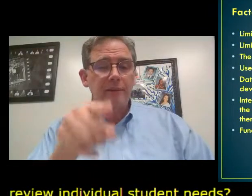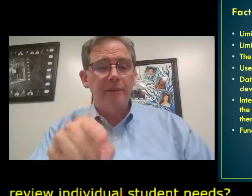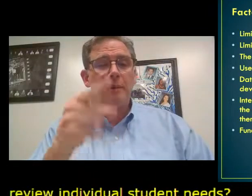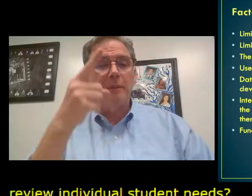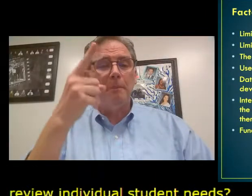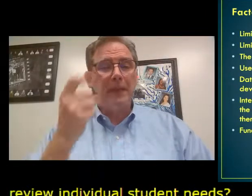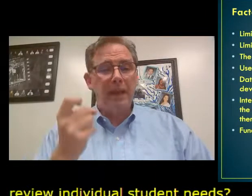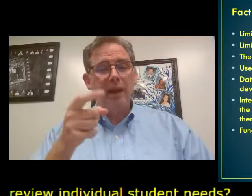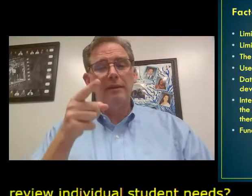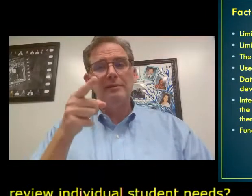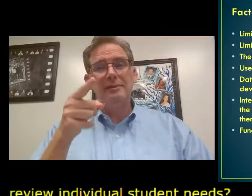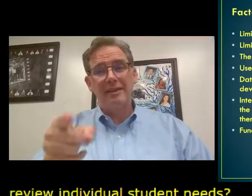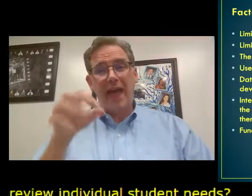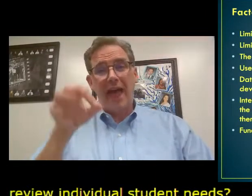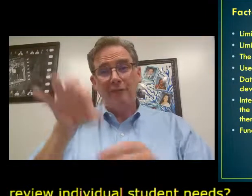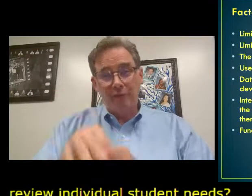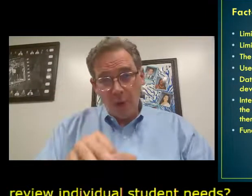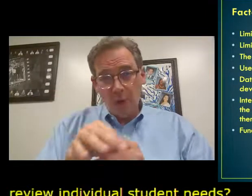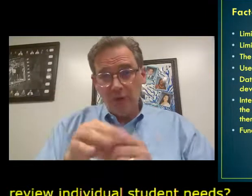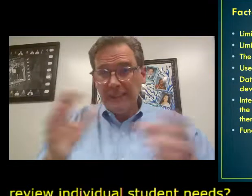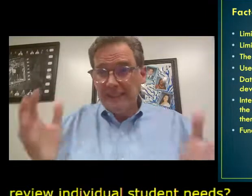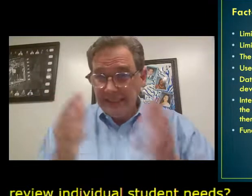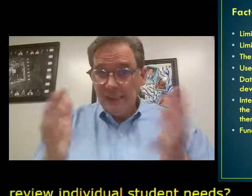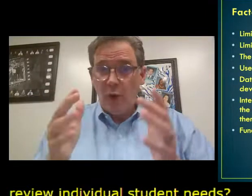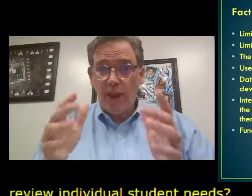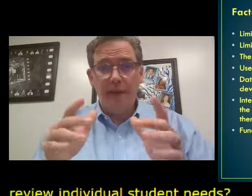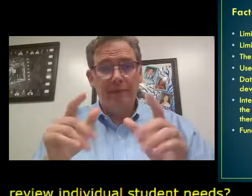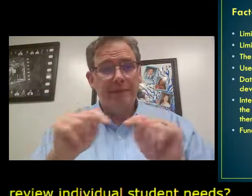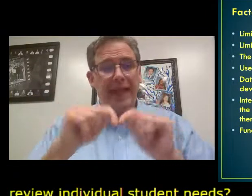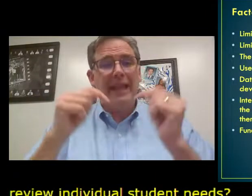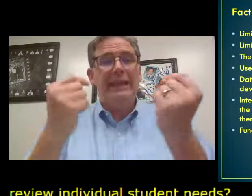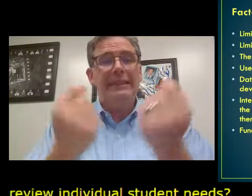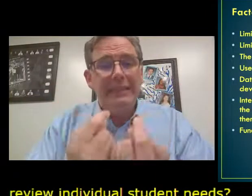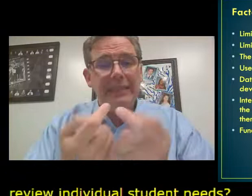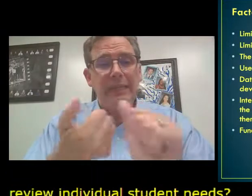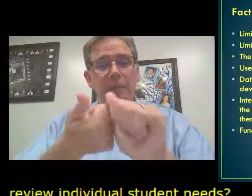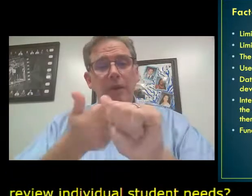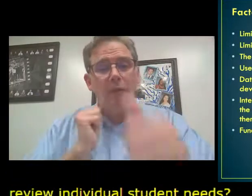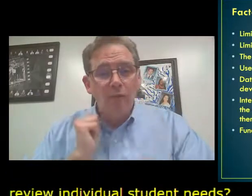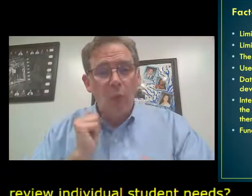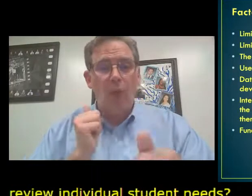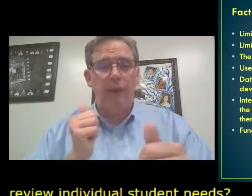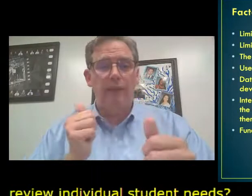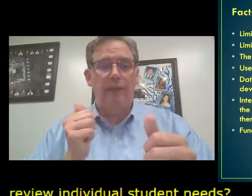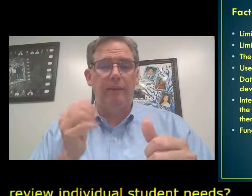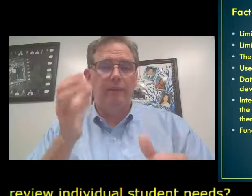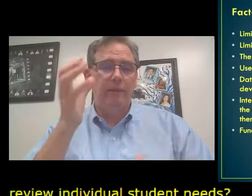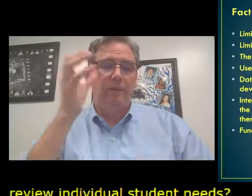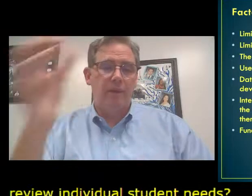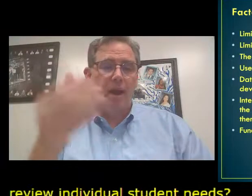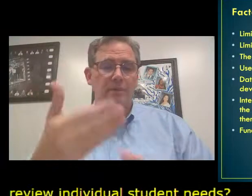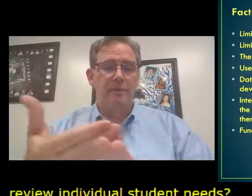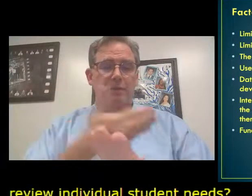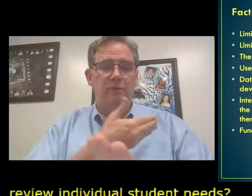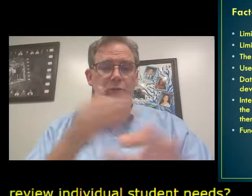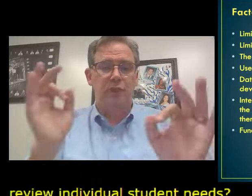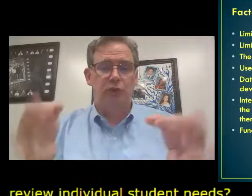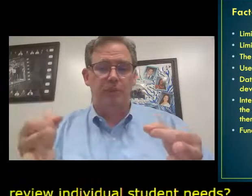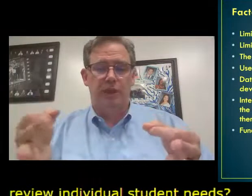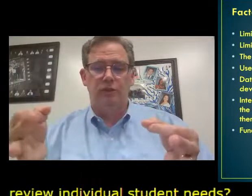I'm curious to see the ripple effects of that, because that vote encourages the